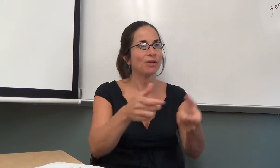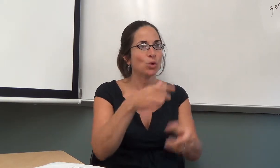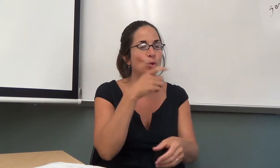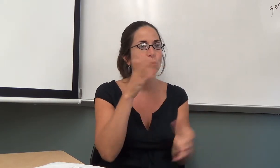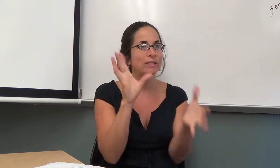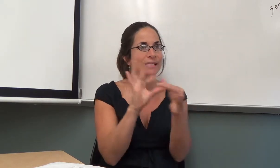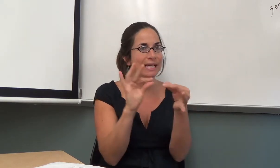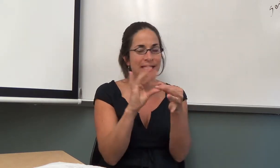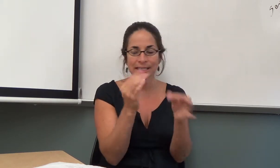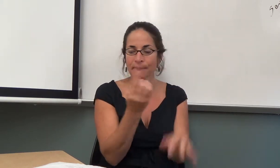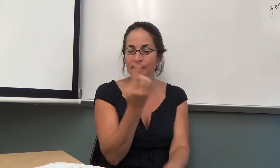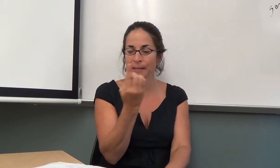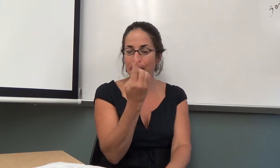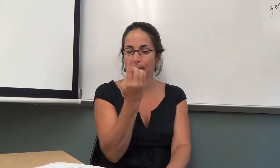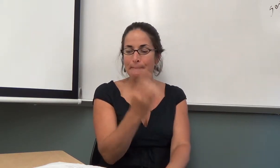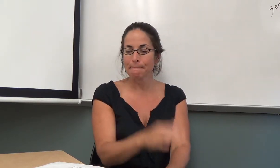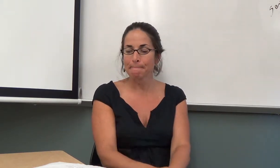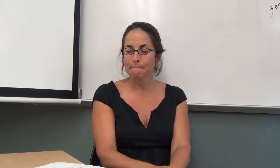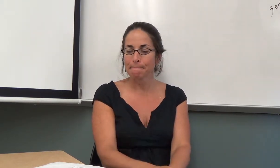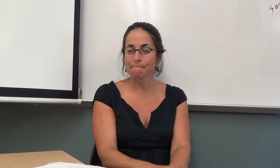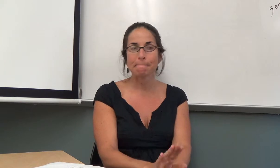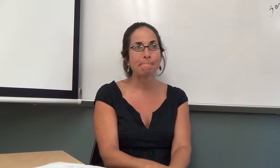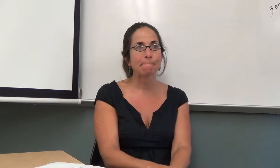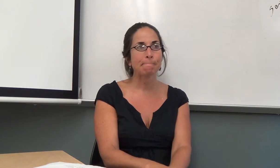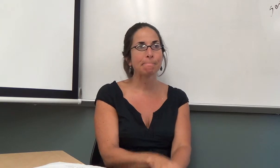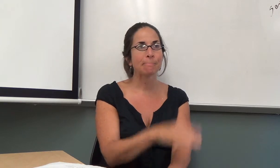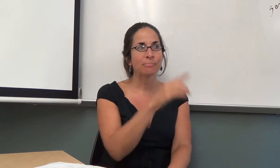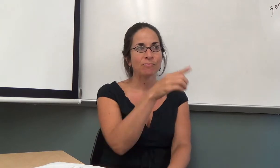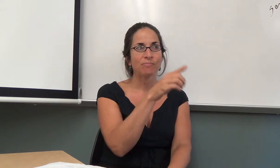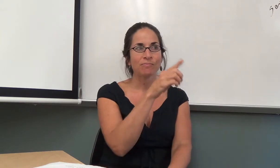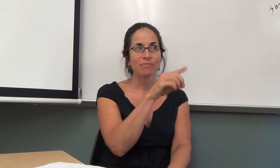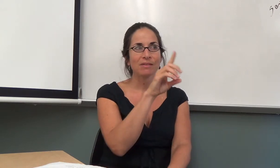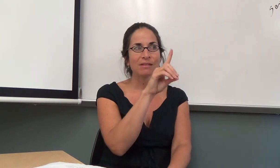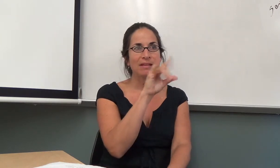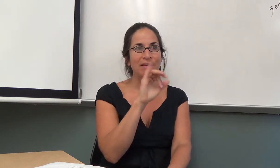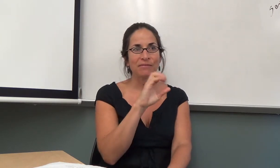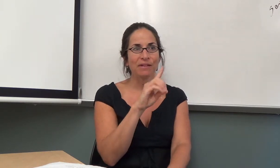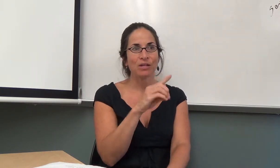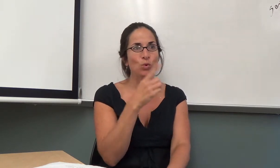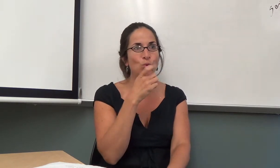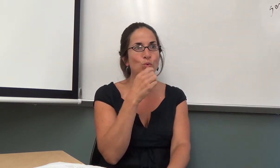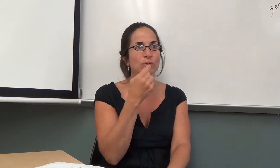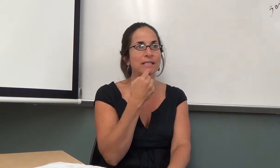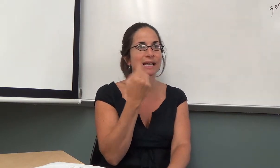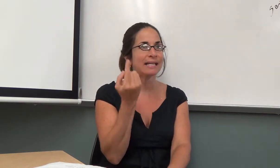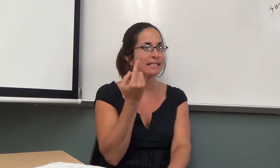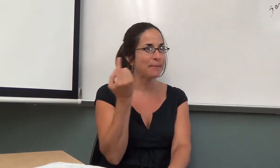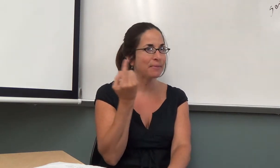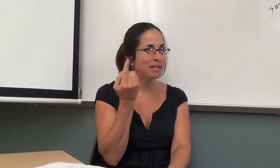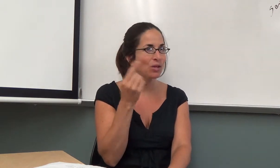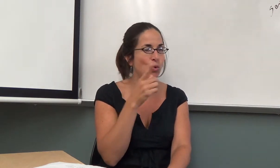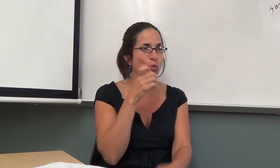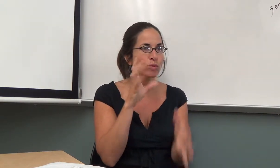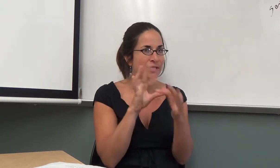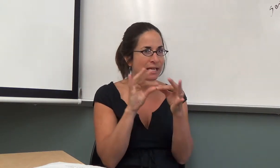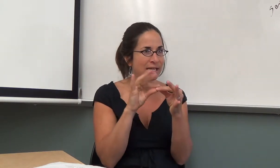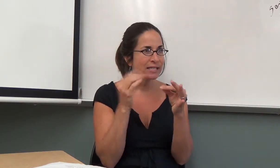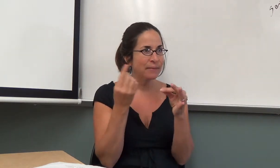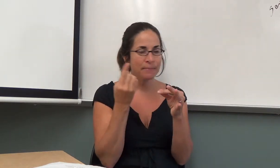something? Who's saying something? David, who's saying something? Who is saying something? It's like it's implying